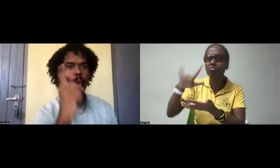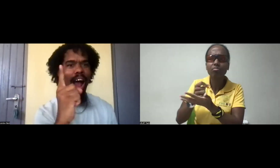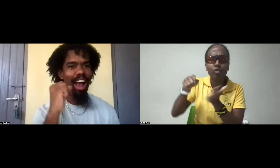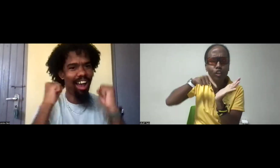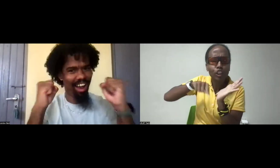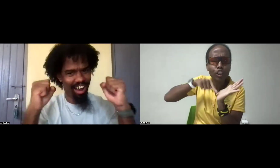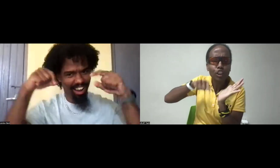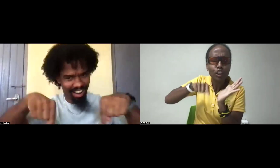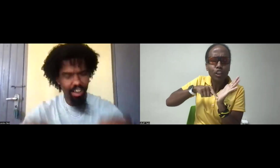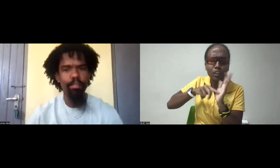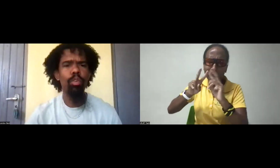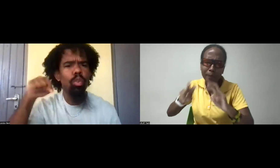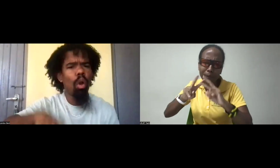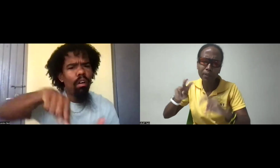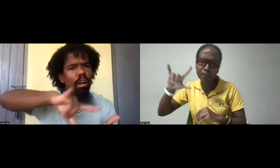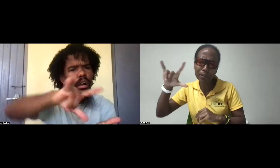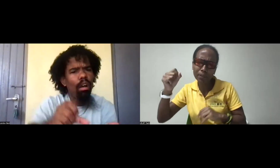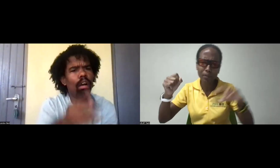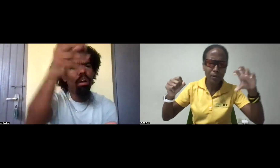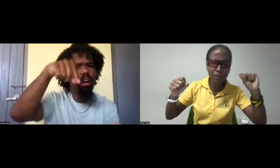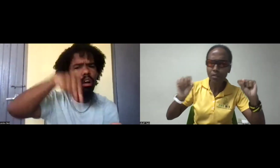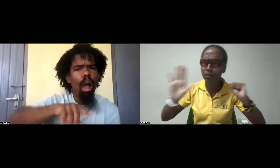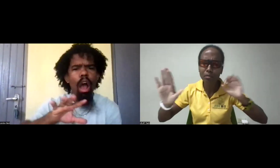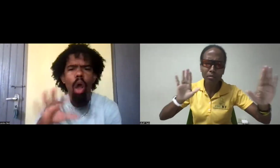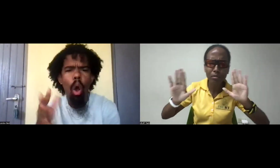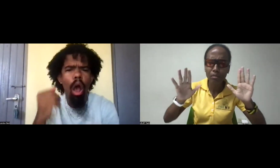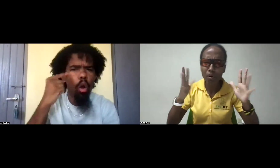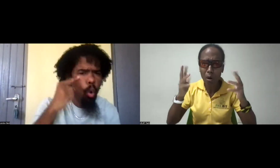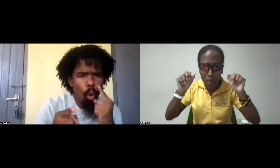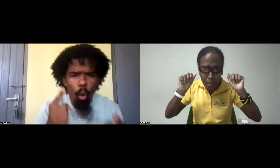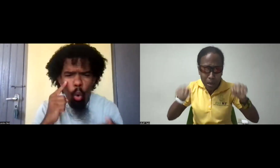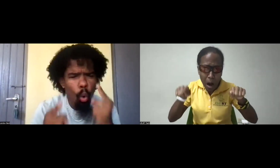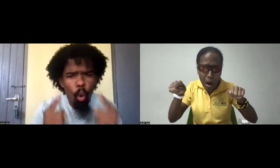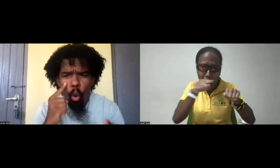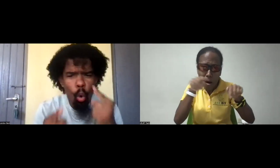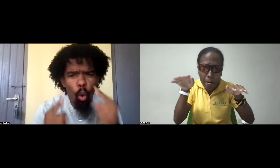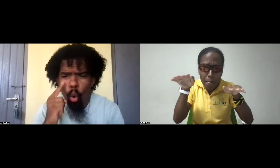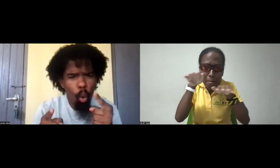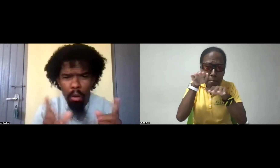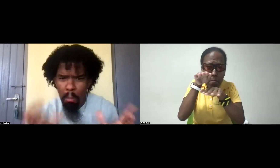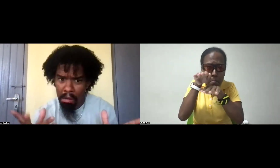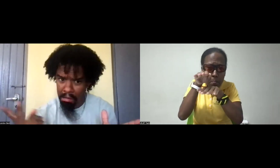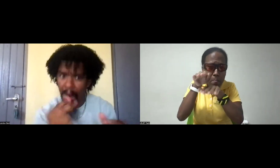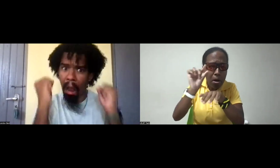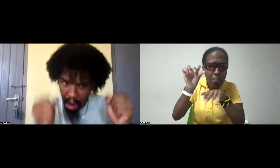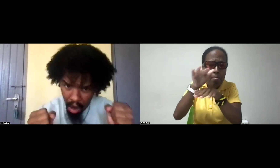we've been doing so far for the 2 years here at JSLBT, both with Jamaican Sign Language and Country